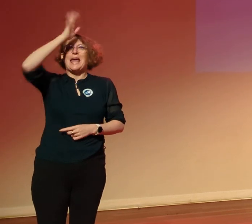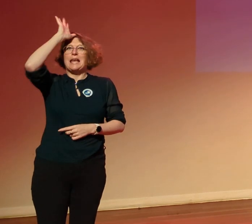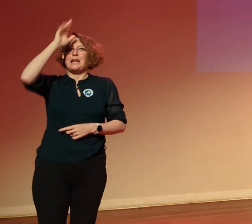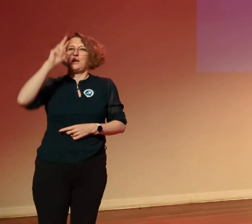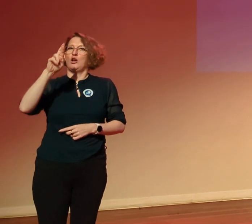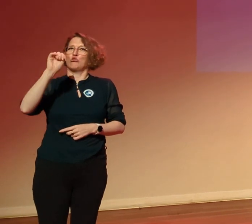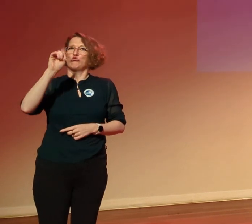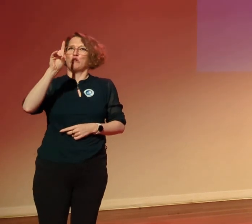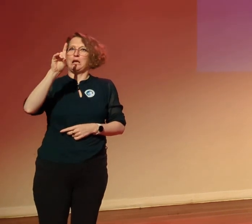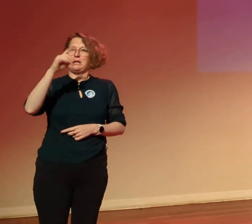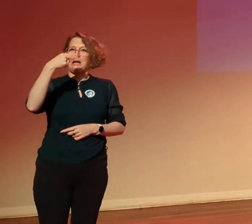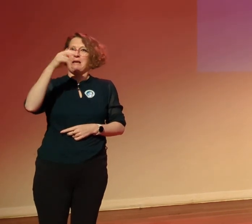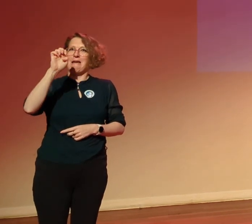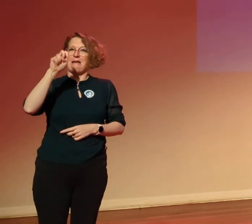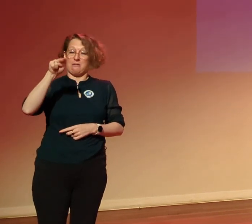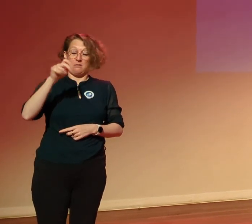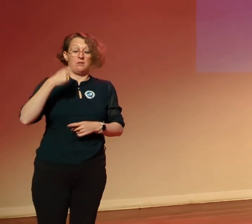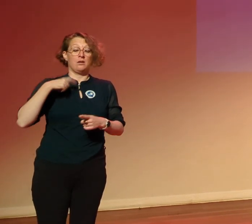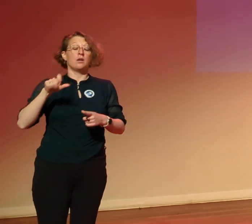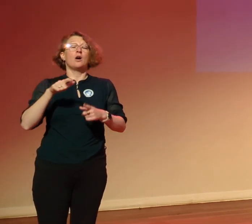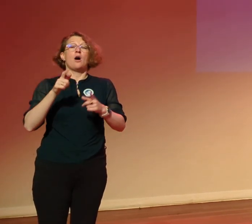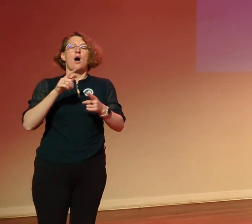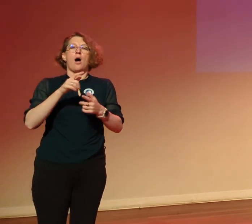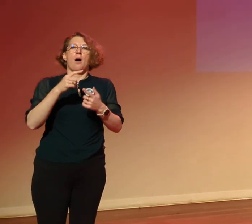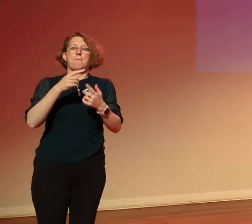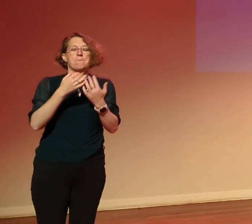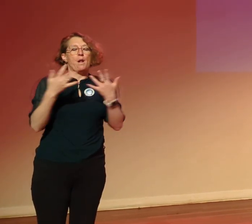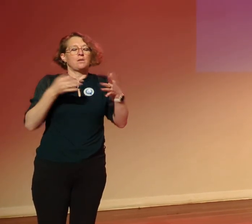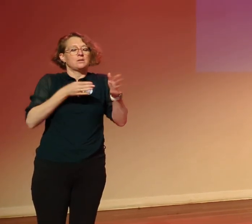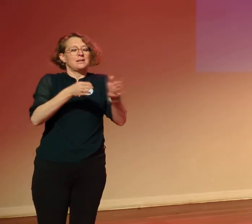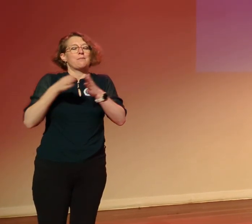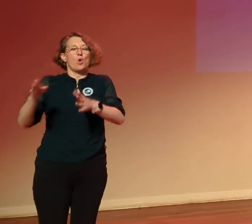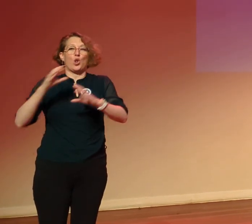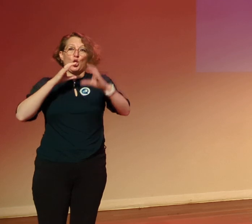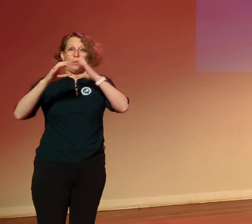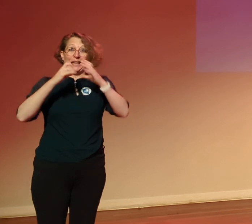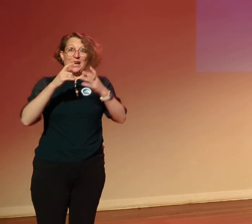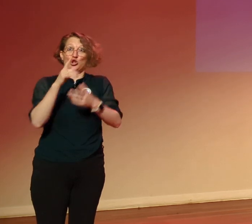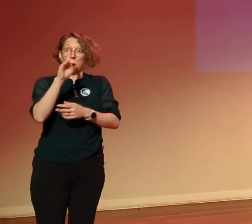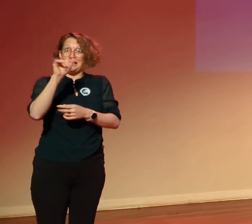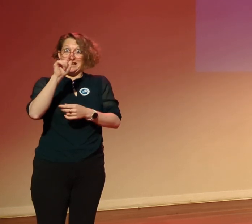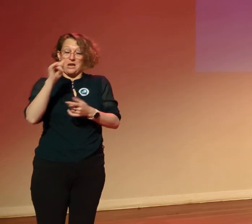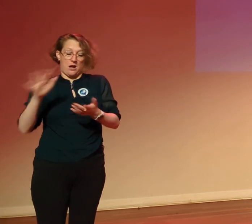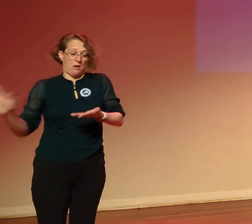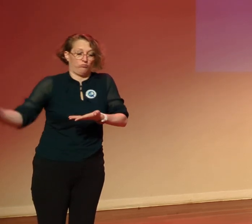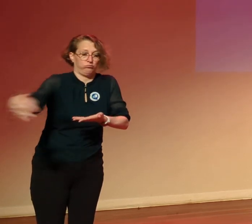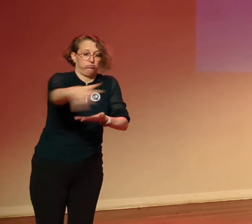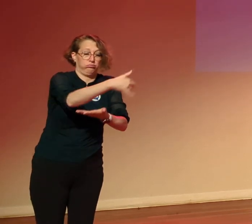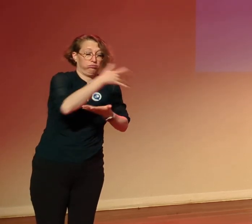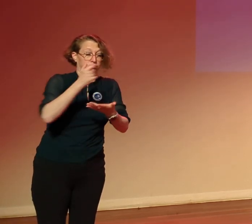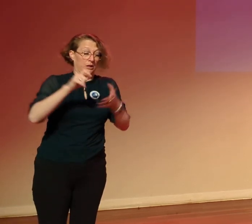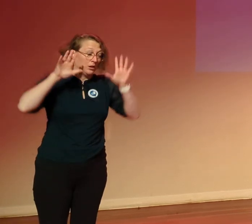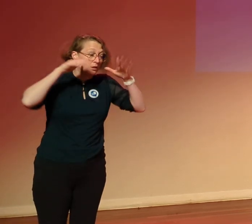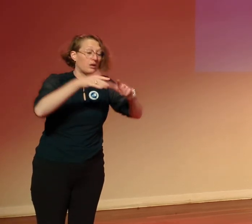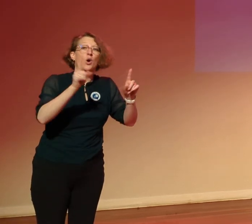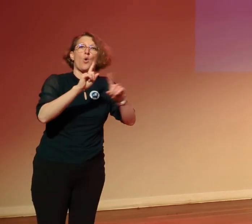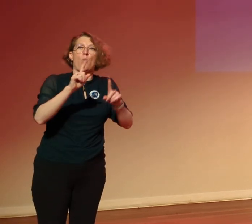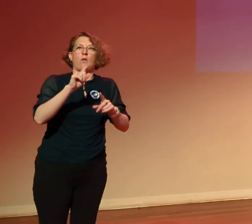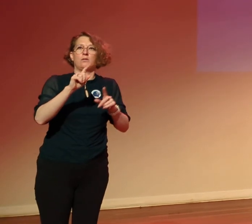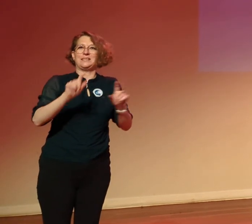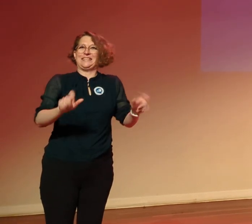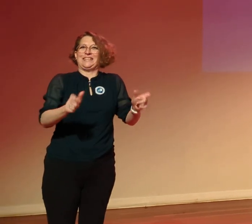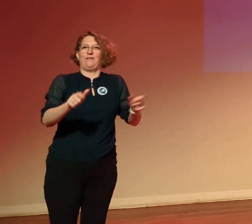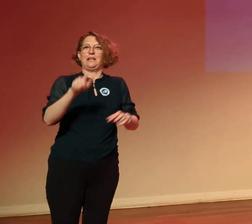collect multimodal communication data, mostly in the form of television broadcasts. So we have over